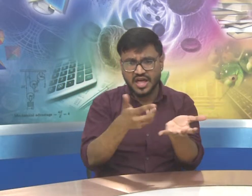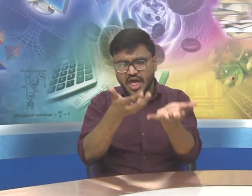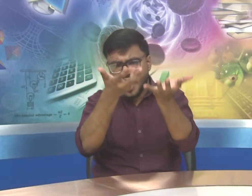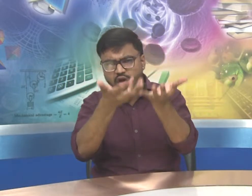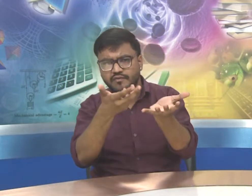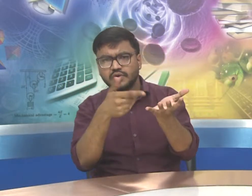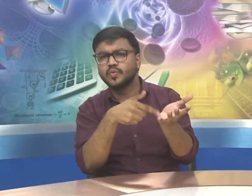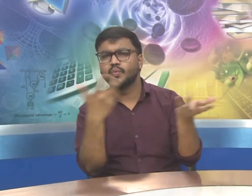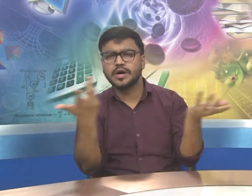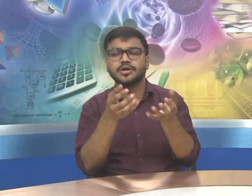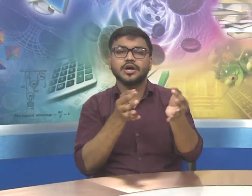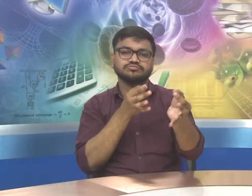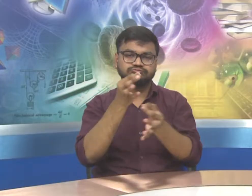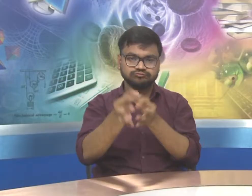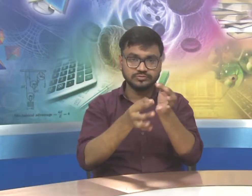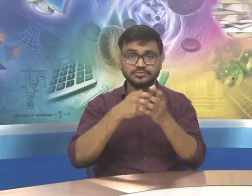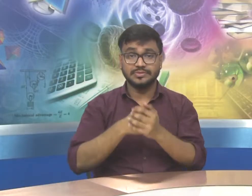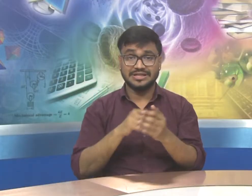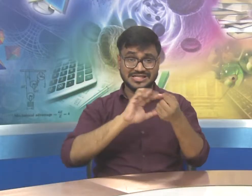Law of conservation of mass.